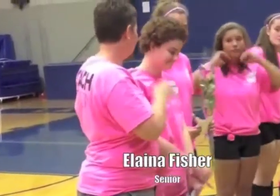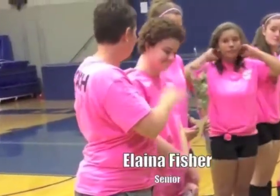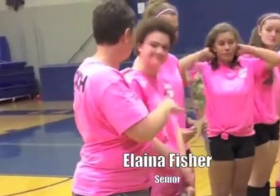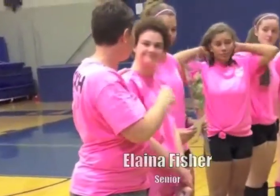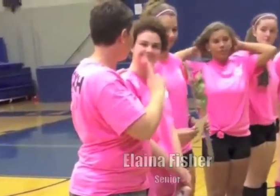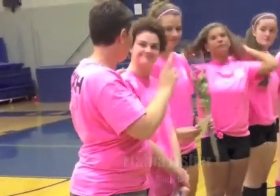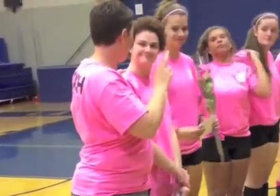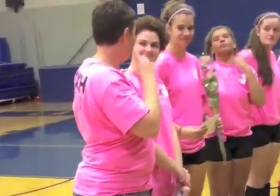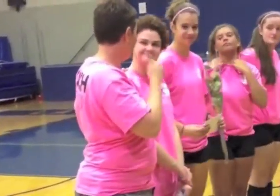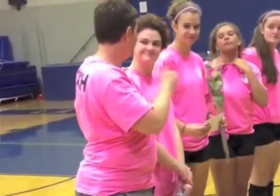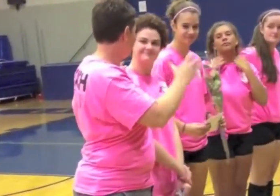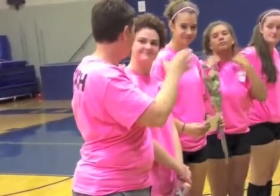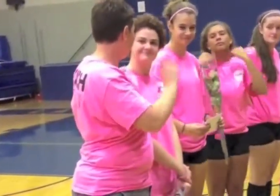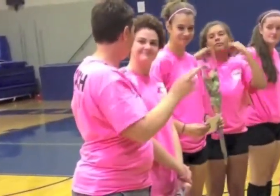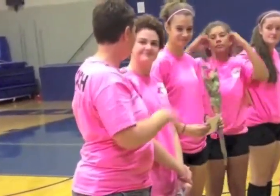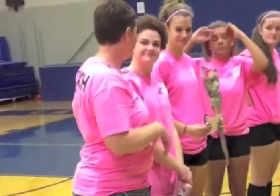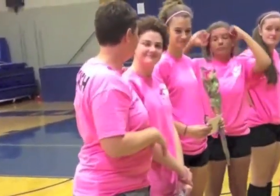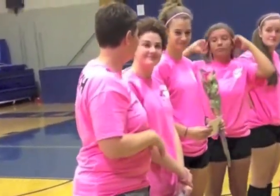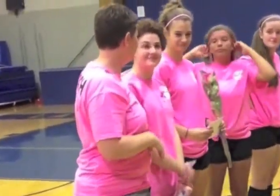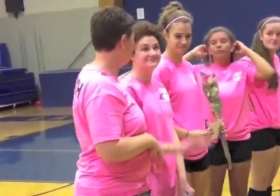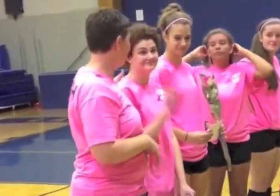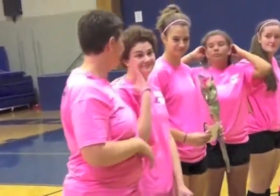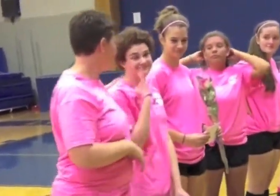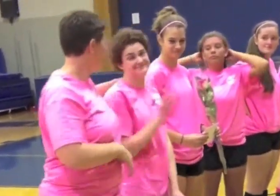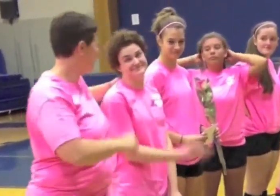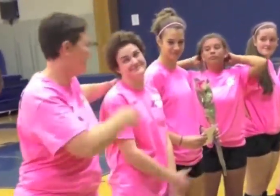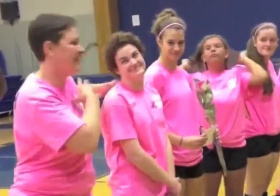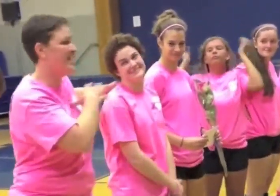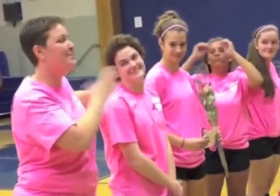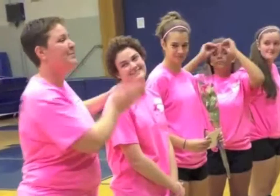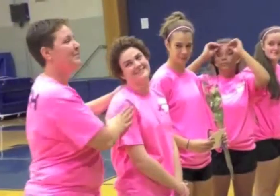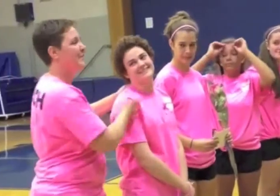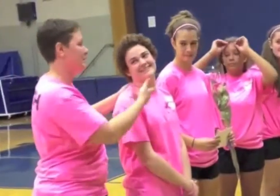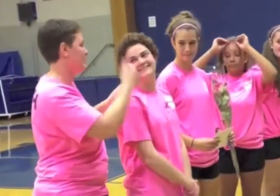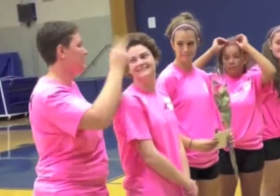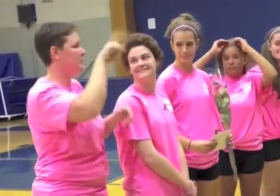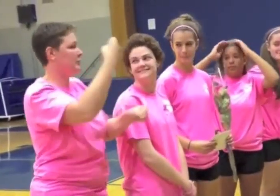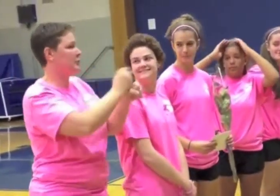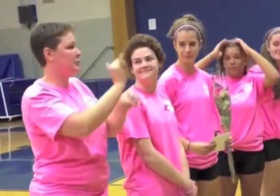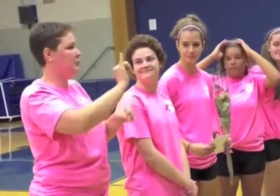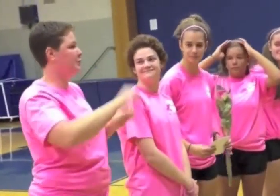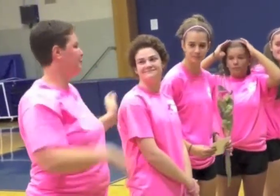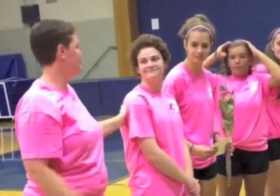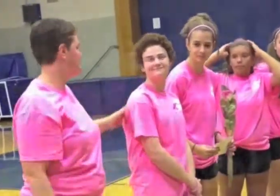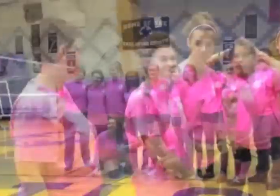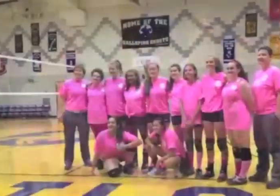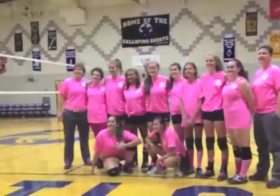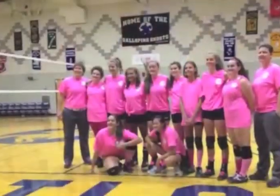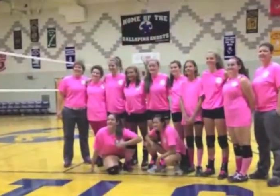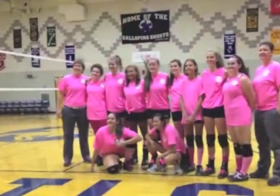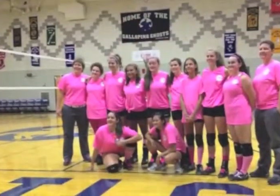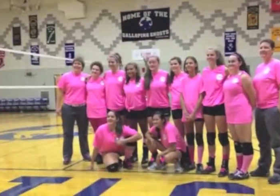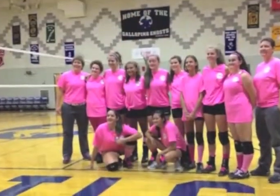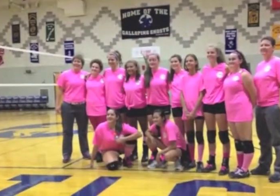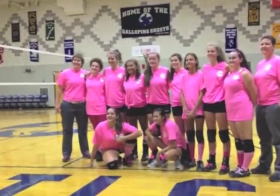Elena's been a great player this year, and we're excited to have her on the team. Thanks.